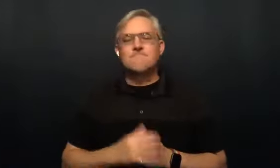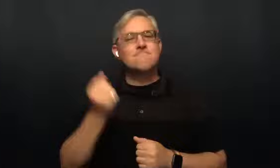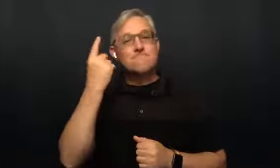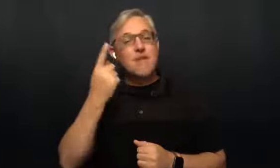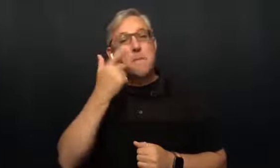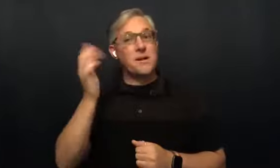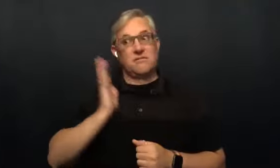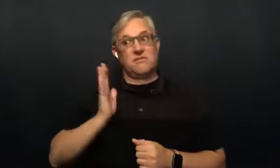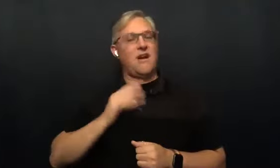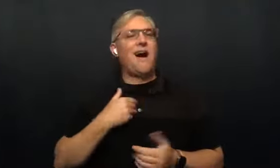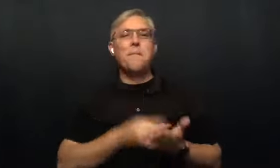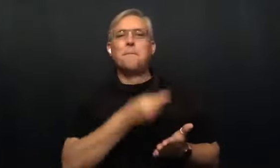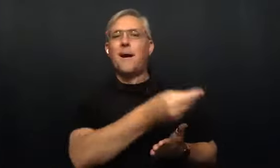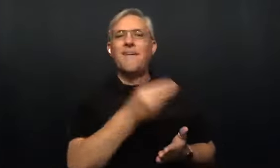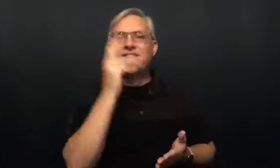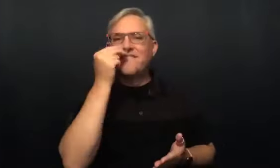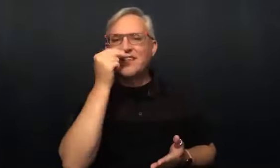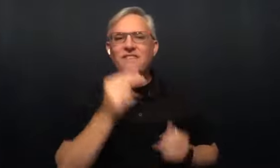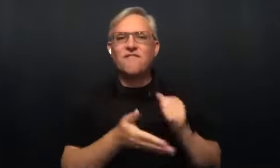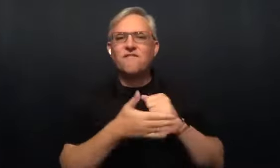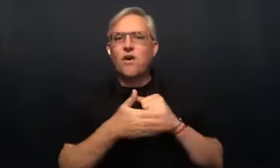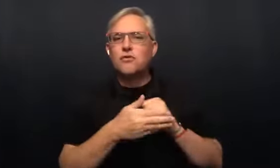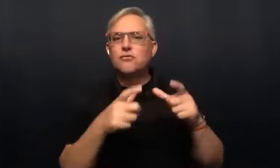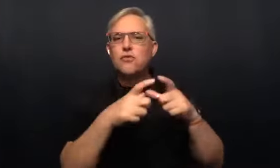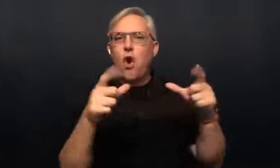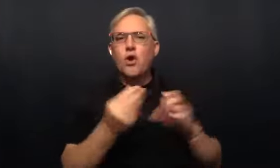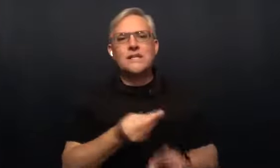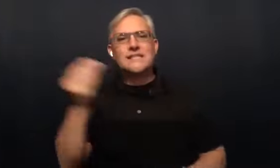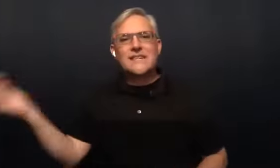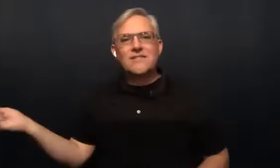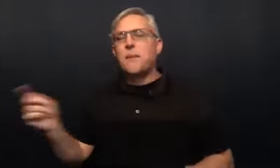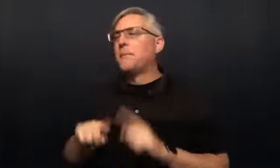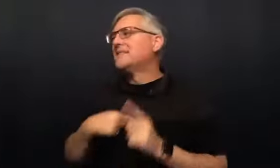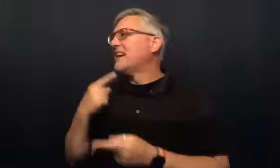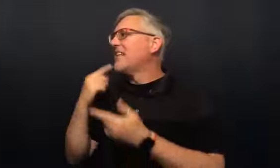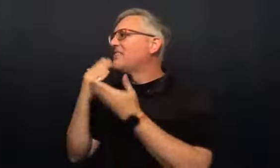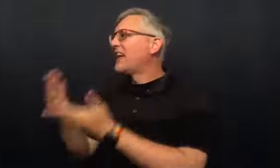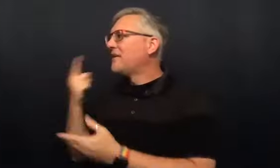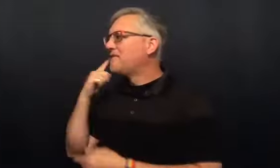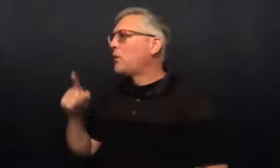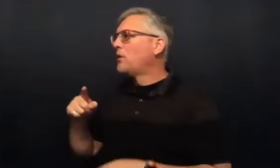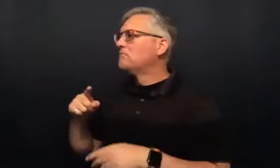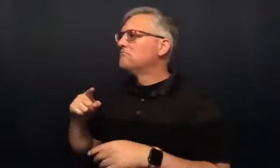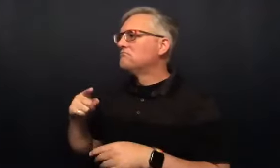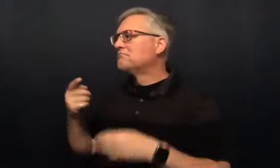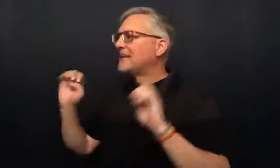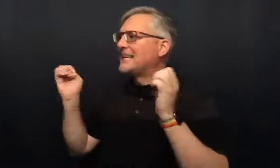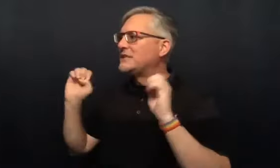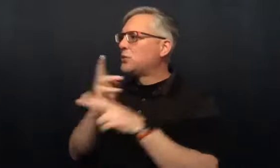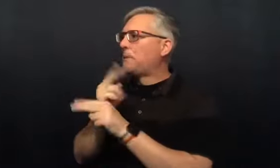there. But one thing I was able to find, Mom, thank you for being the Easter Bunny, Santa Claus, and the Tooth Fairy. And that was my new beginning. And what God